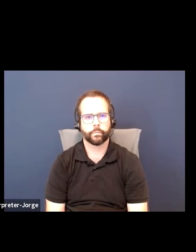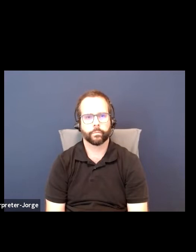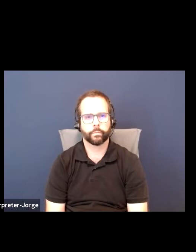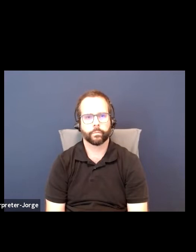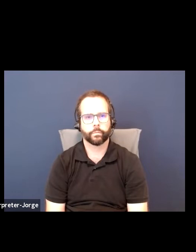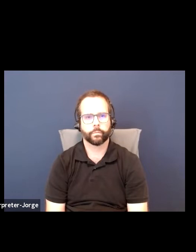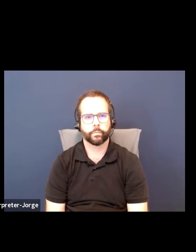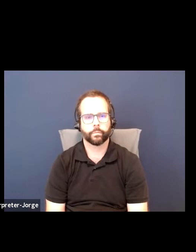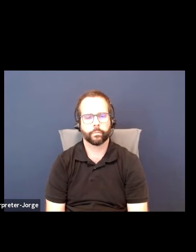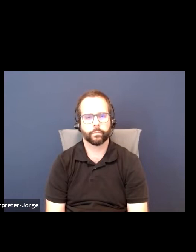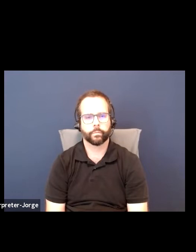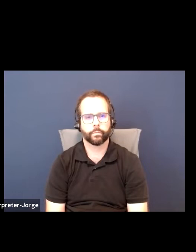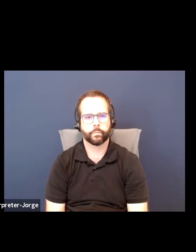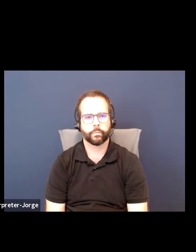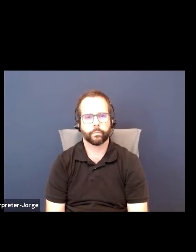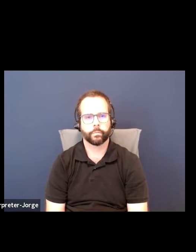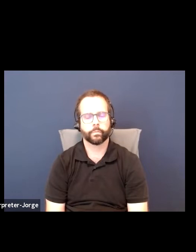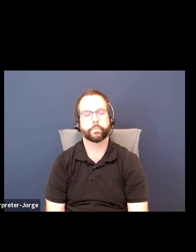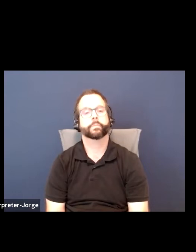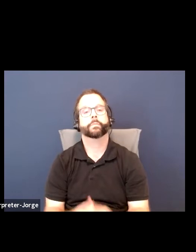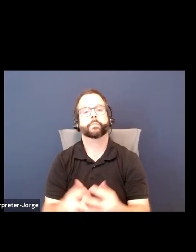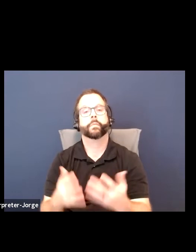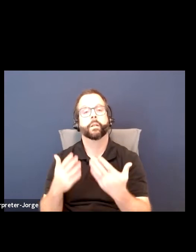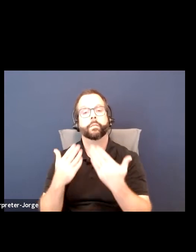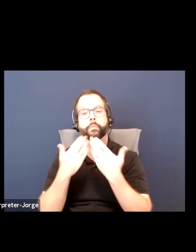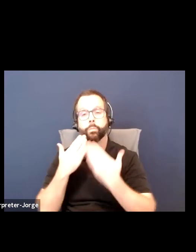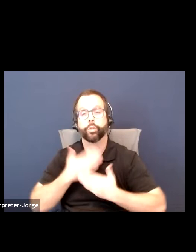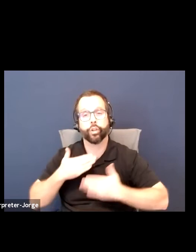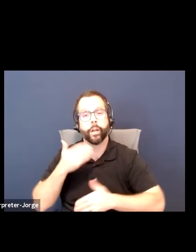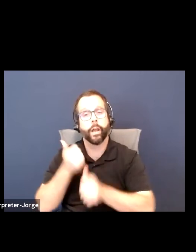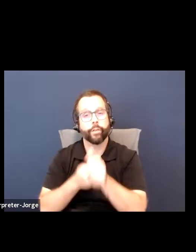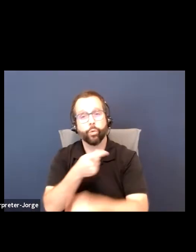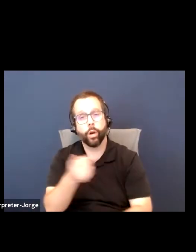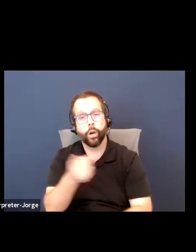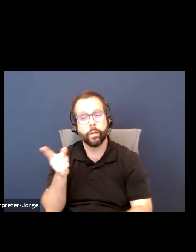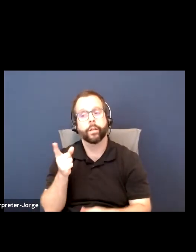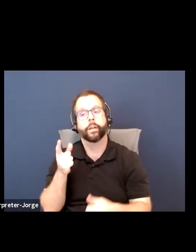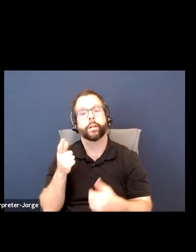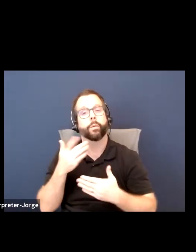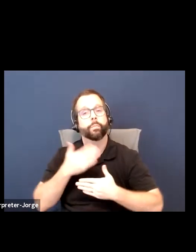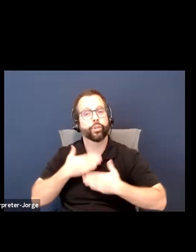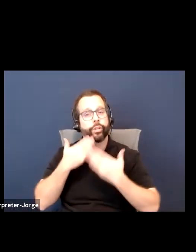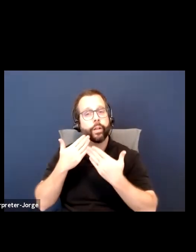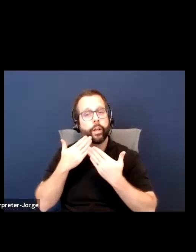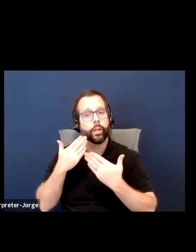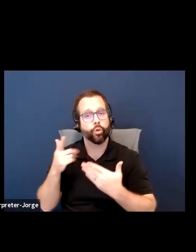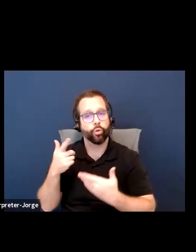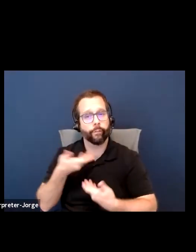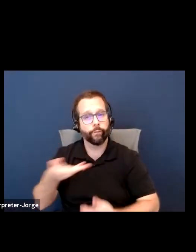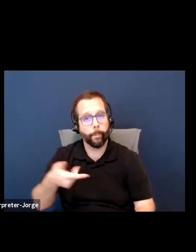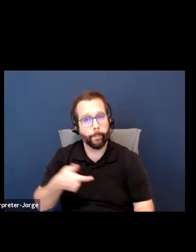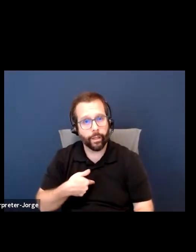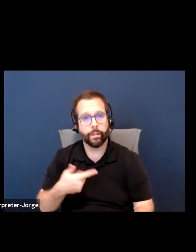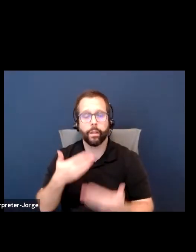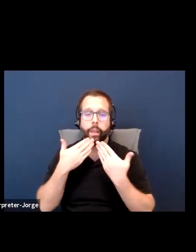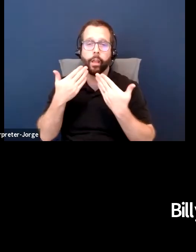But oh, Nagada, I appreciate everyone and I appreciate y'all having me. And again, thank you guys.